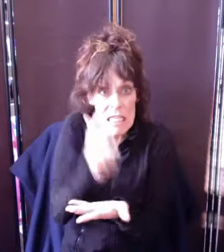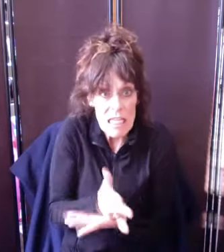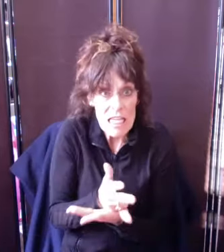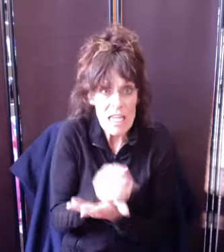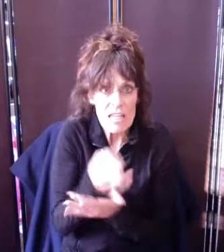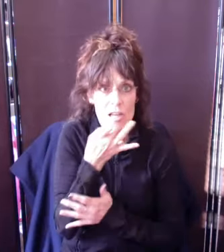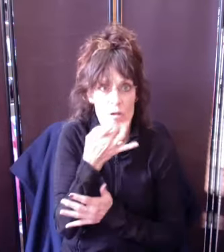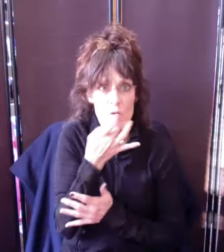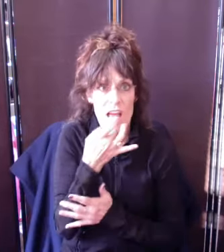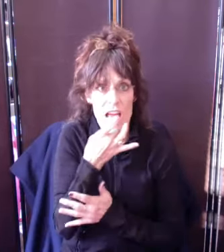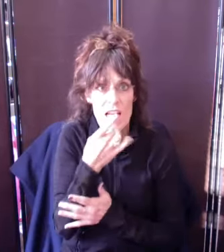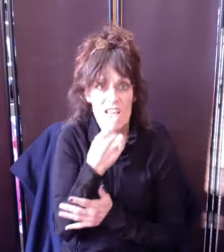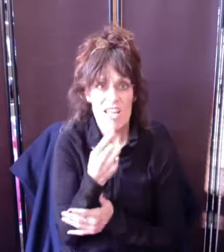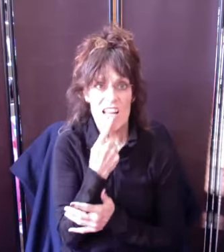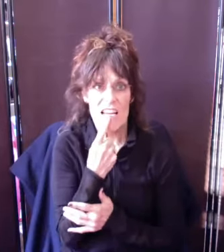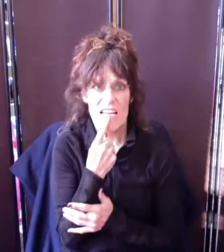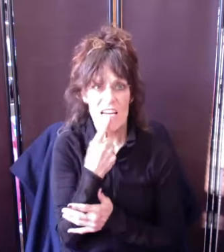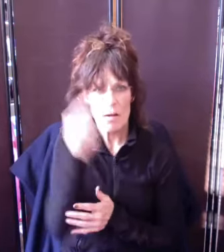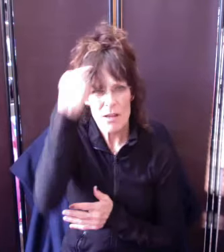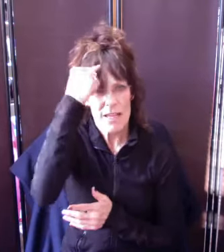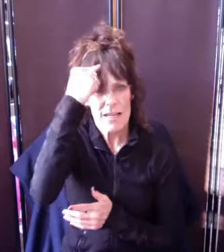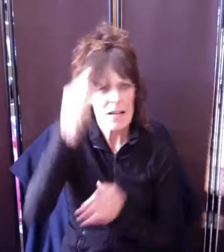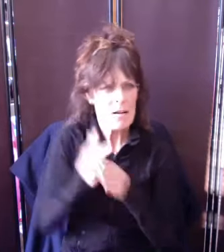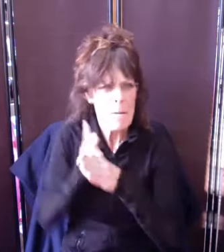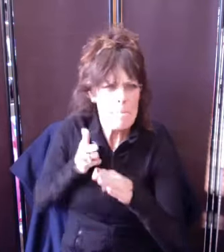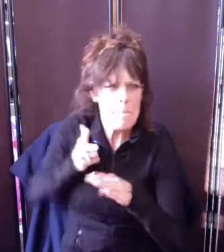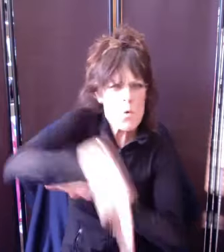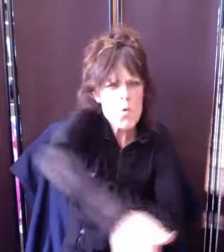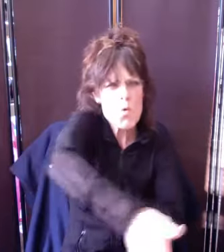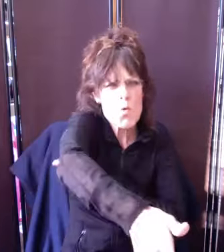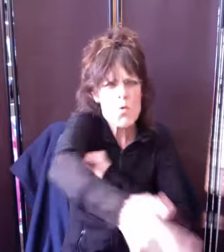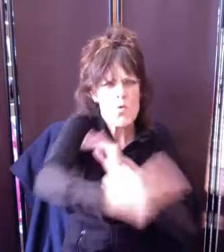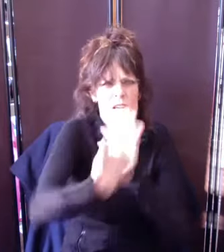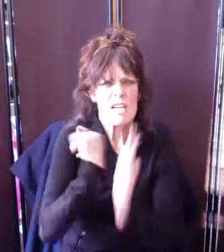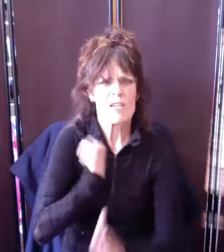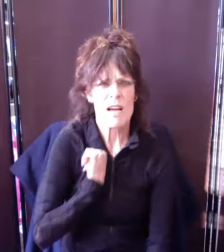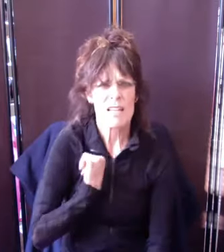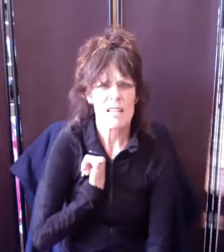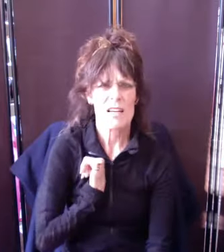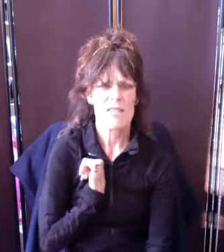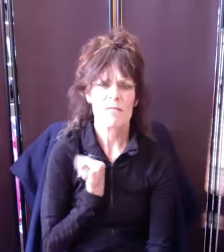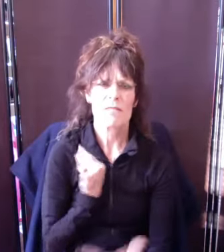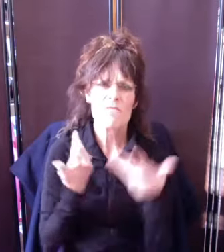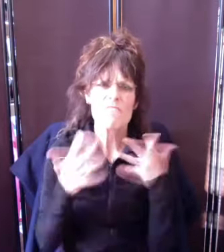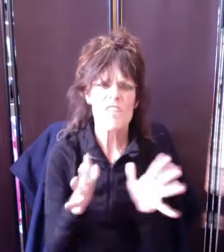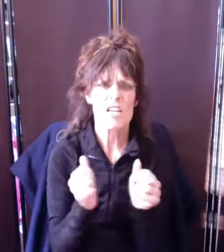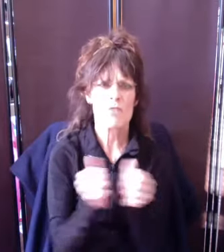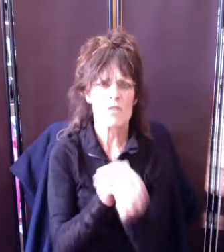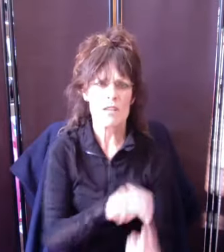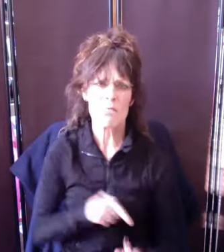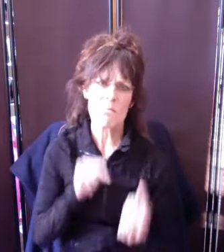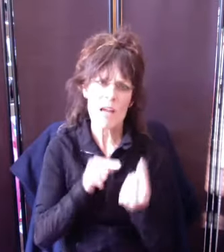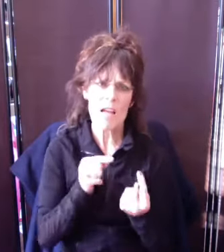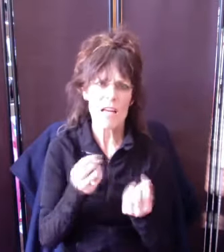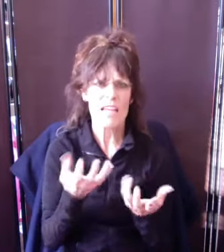And I would plan to drive off the edge because I just couldn't take the pain anymore. I mean, I just didn't want to live. And